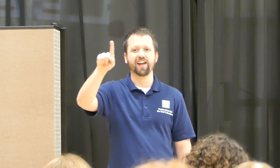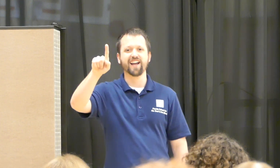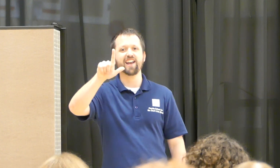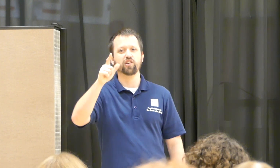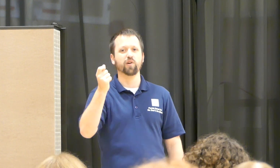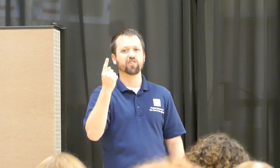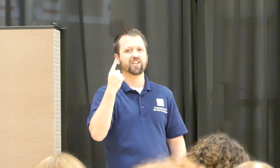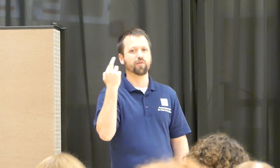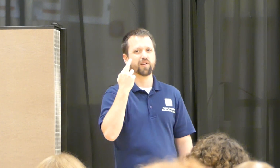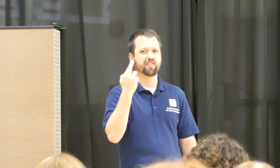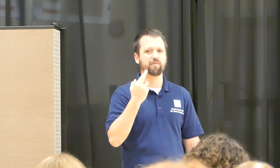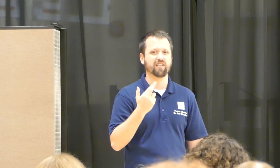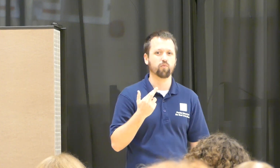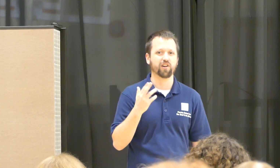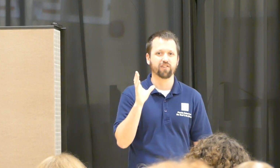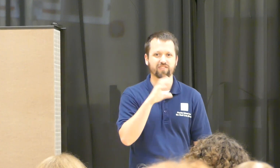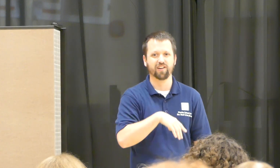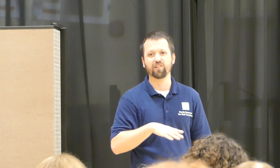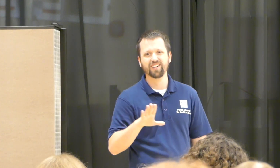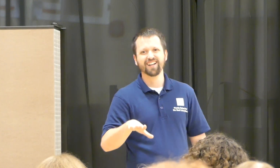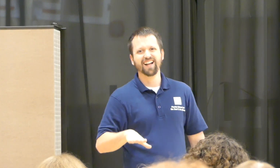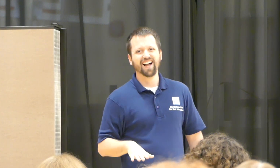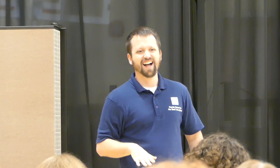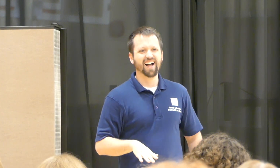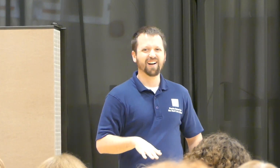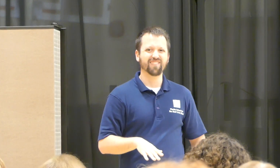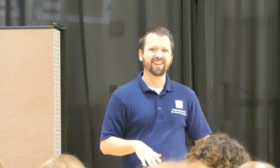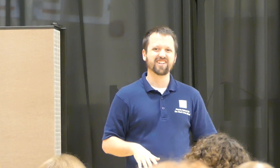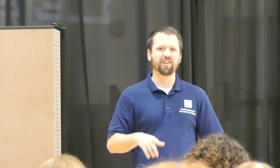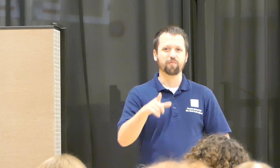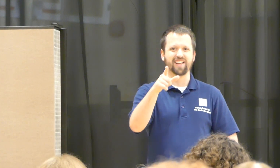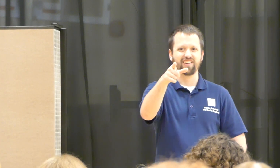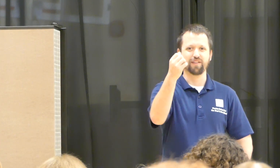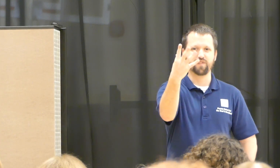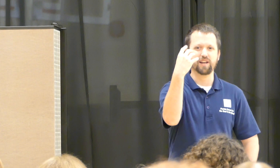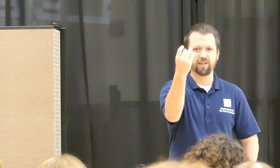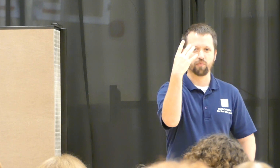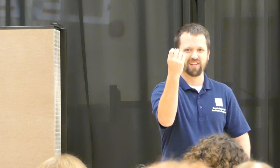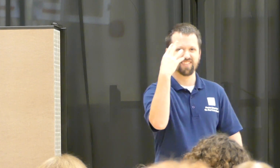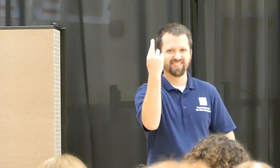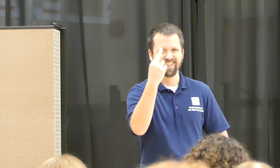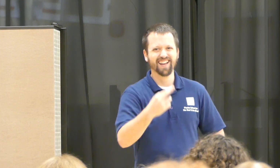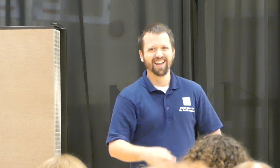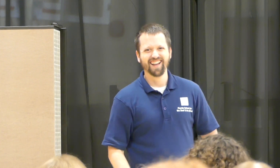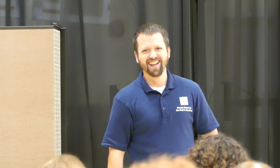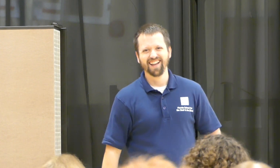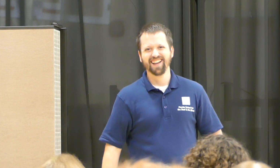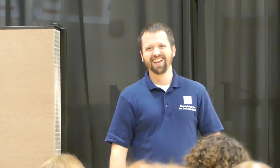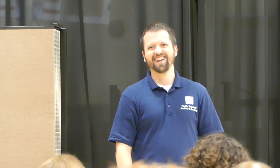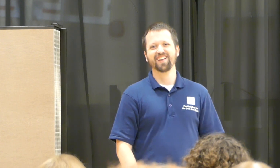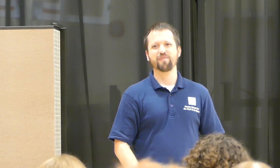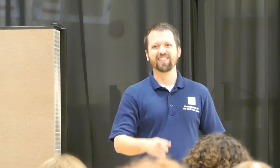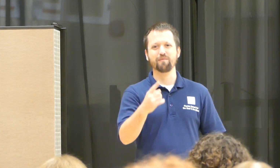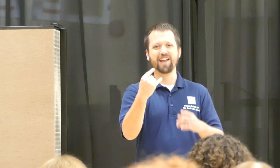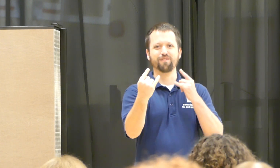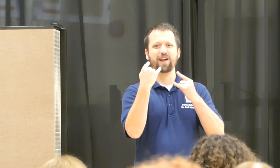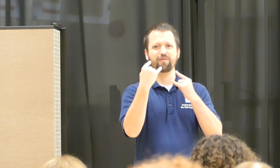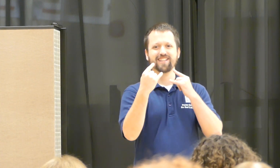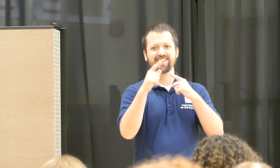kind of do understand the reason, but it's weird. So, Jacob's back there like feeding me the reasons. Back there making fun of me in sign